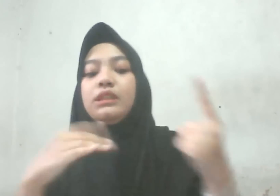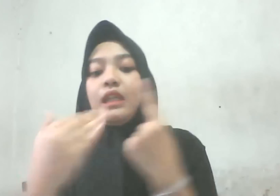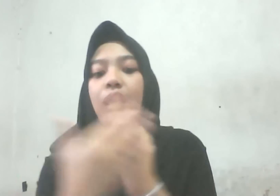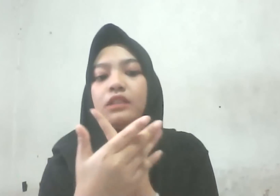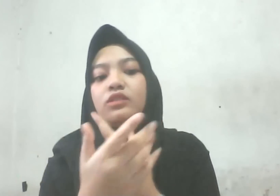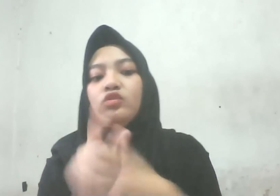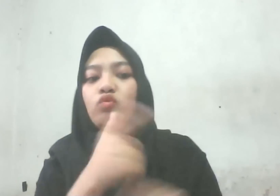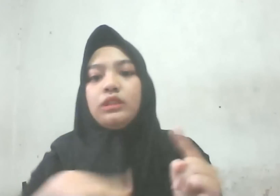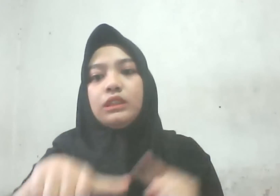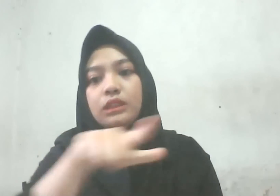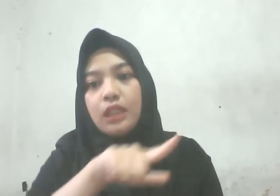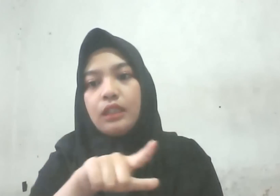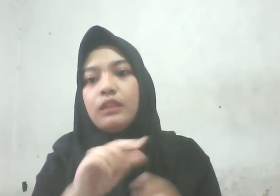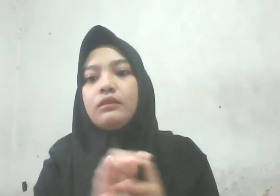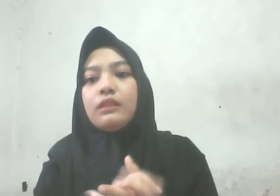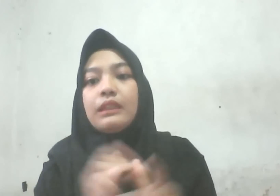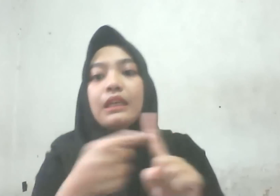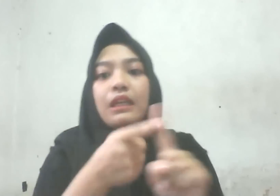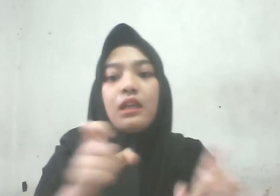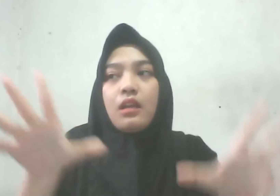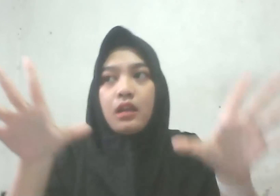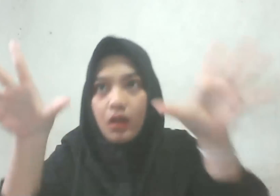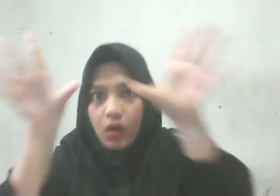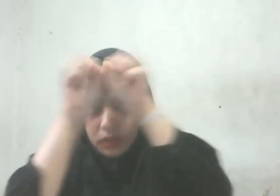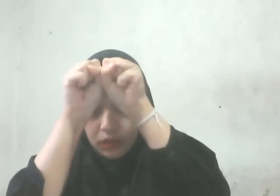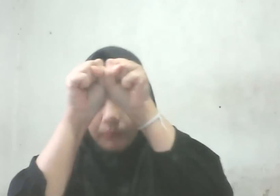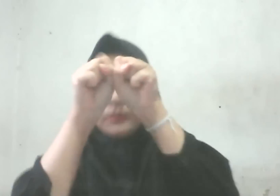through their conceptions of good economy,